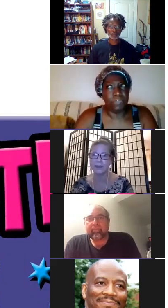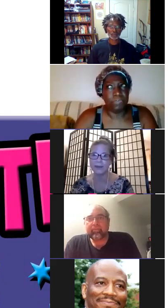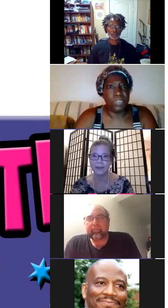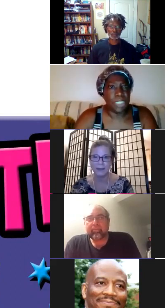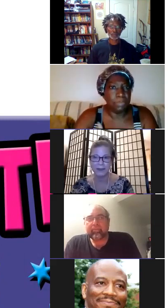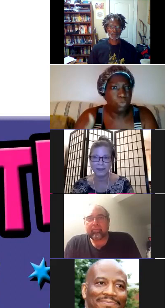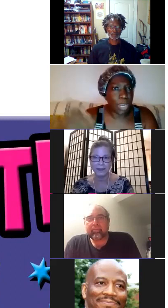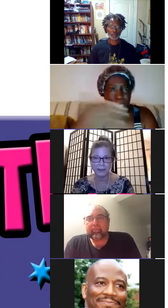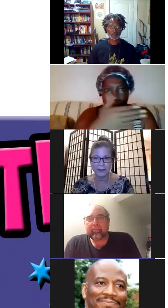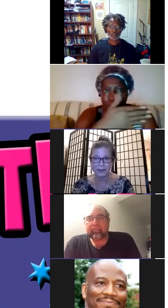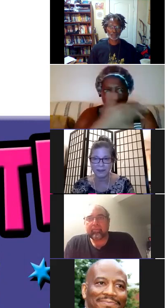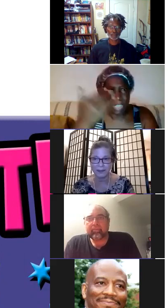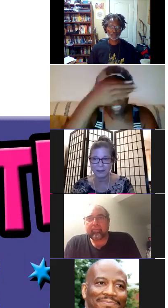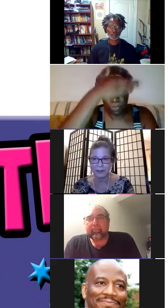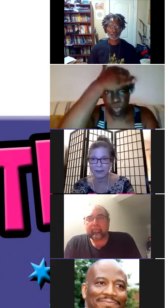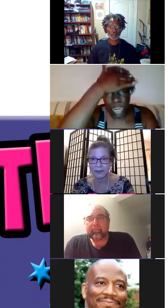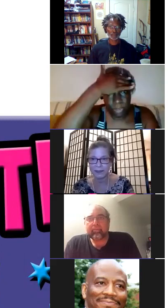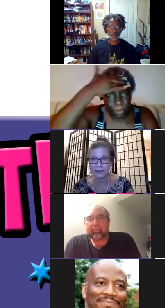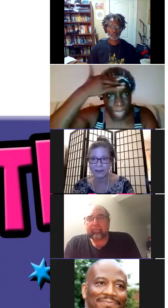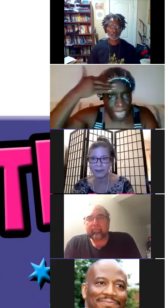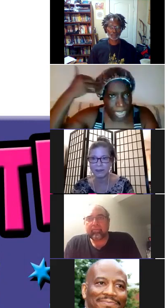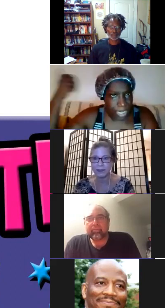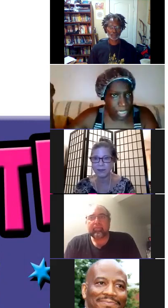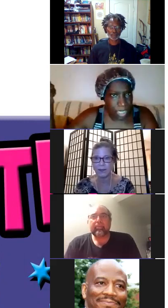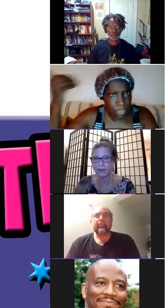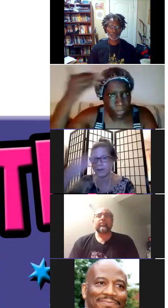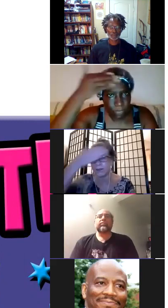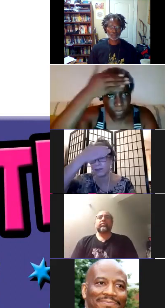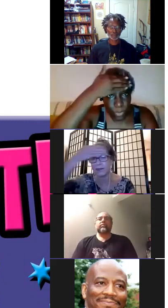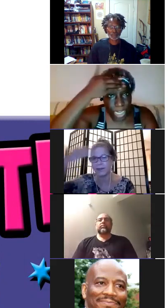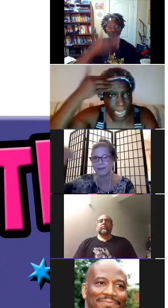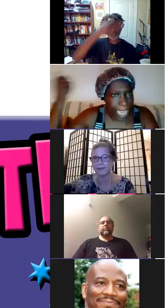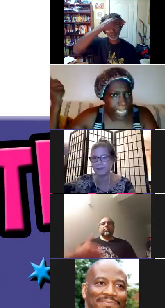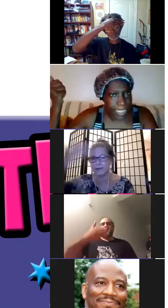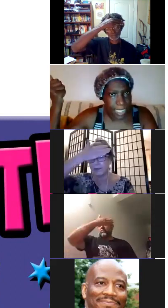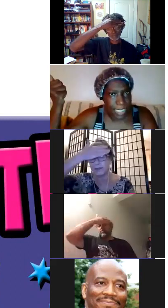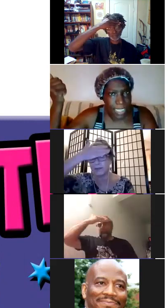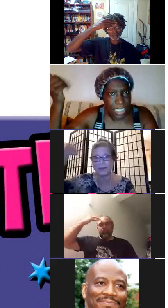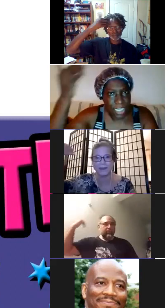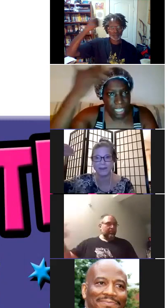of what, everything's been wiped from my mind. Forget.